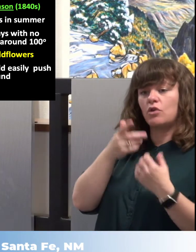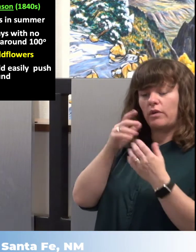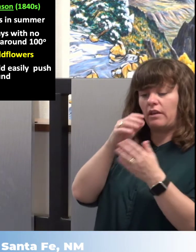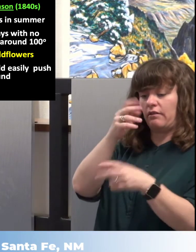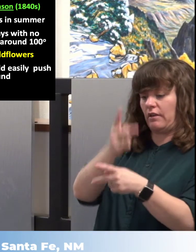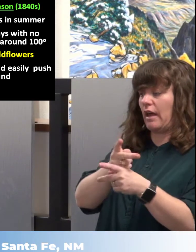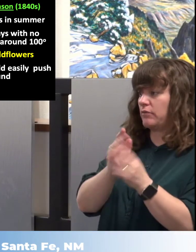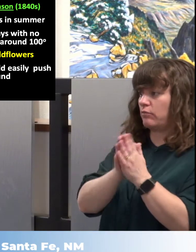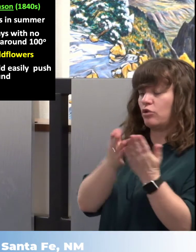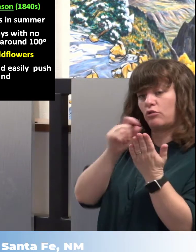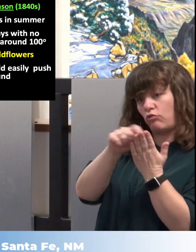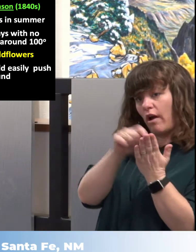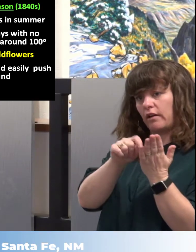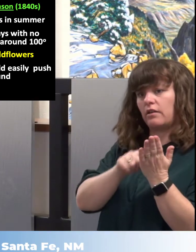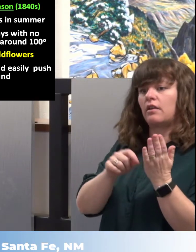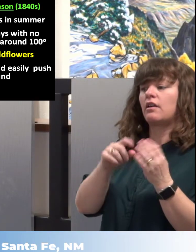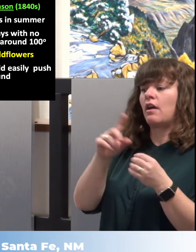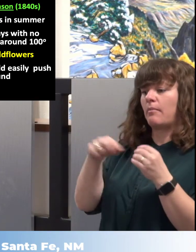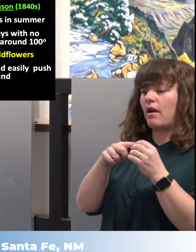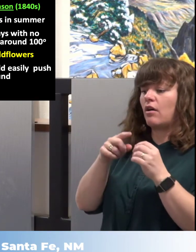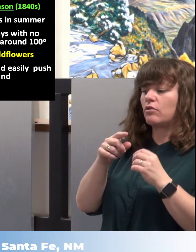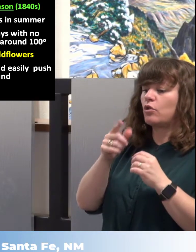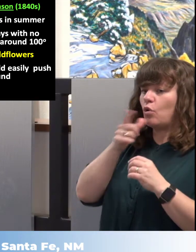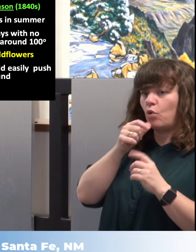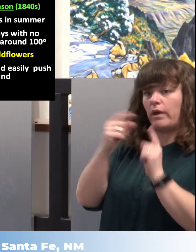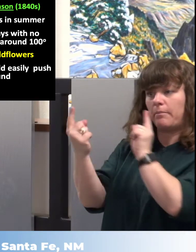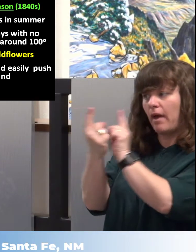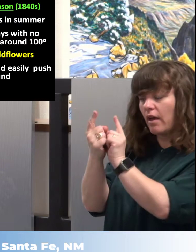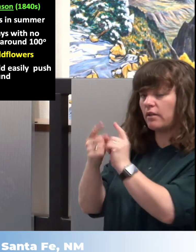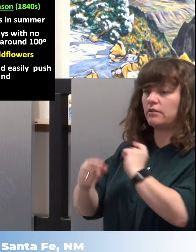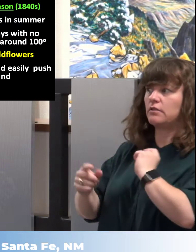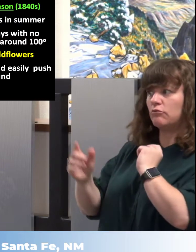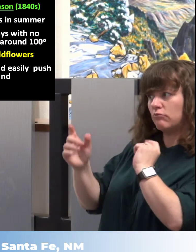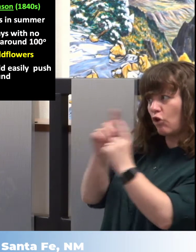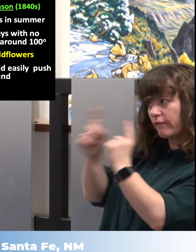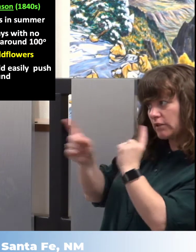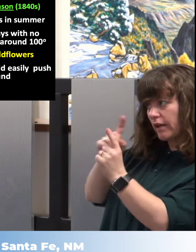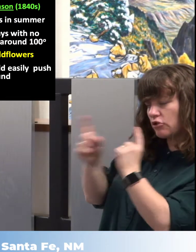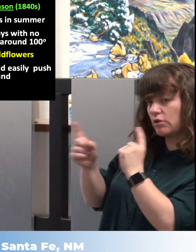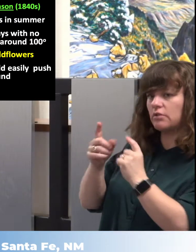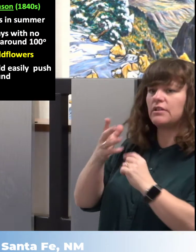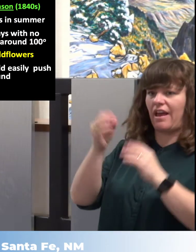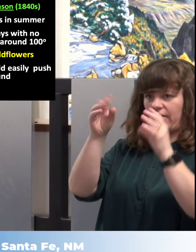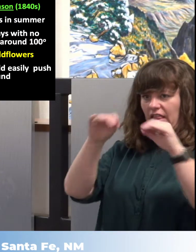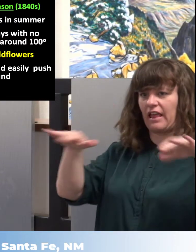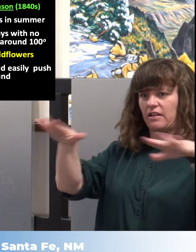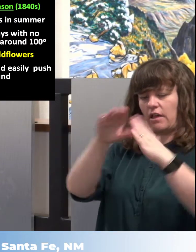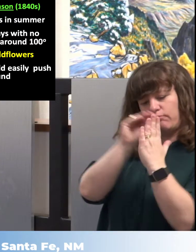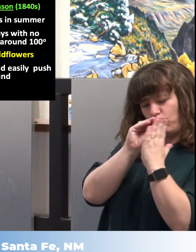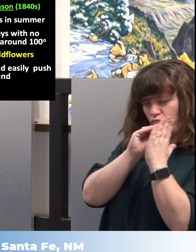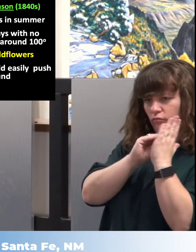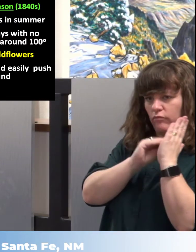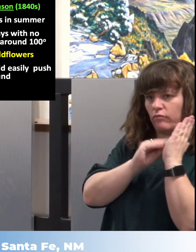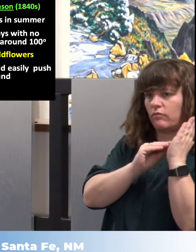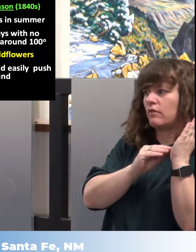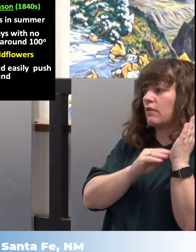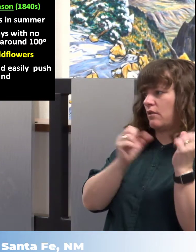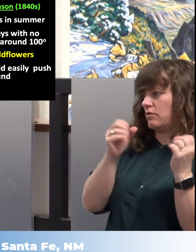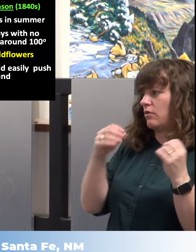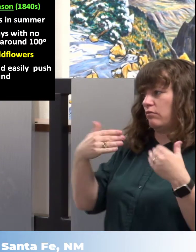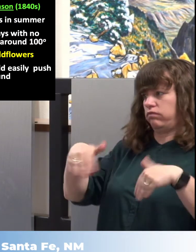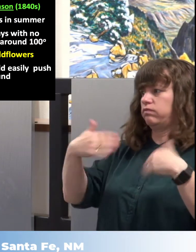met, conversations that he had with people, what sorts of things were going on. And also just the landscape, the landscape that he was moving through as he had a horse